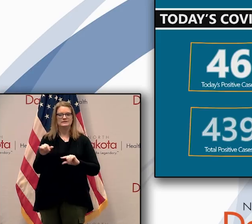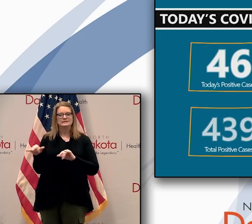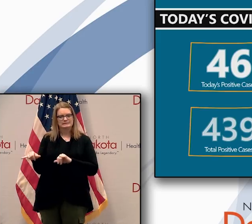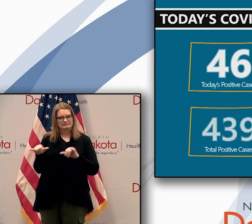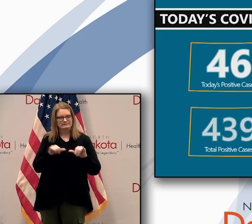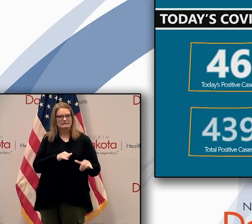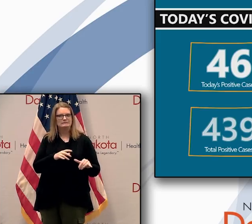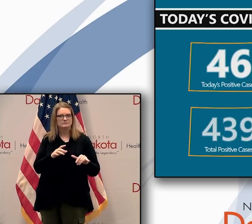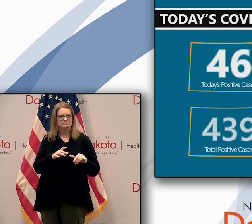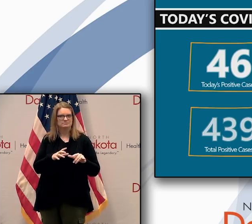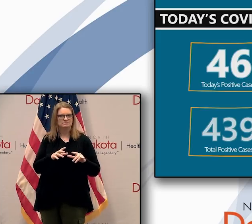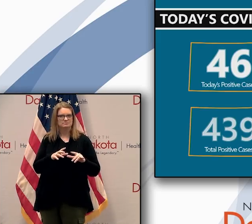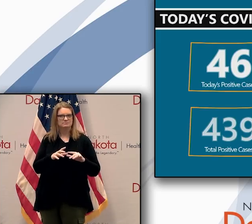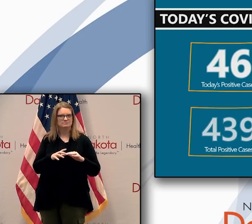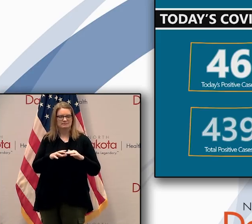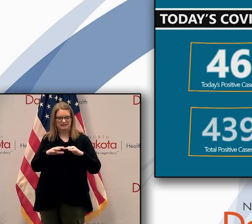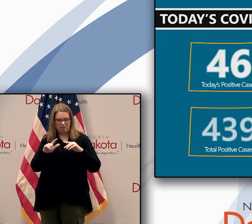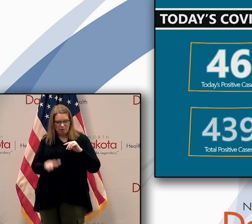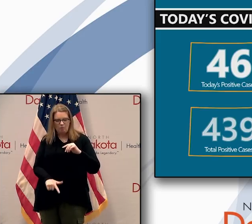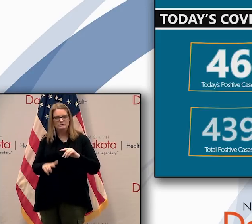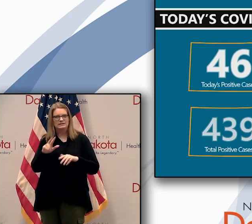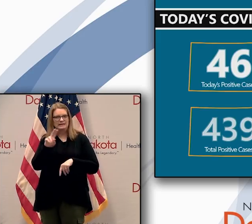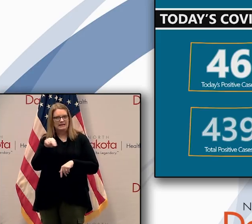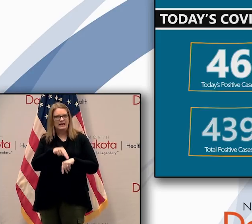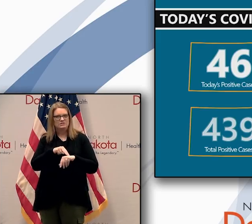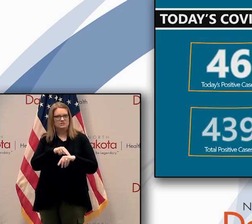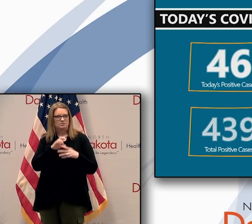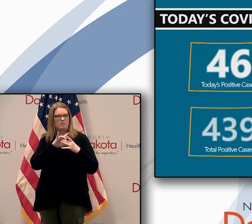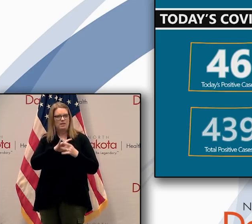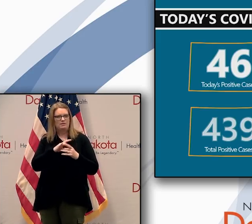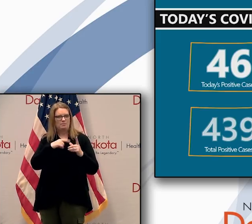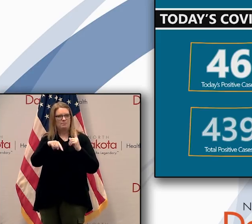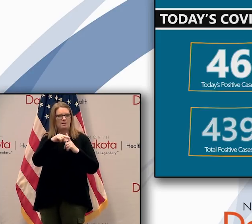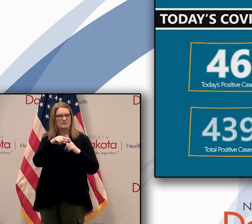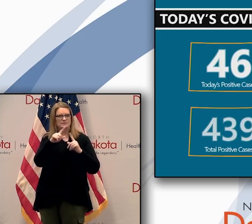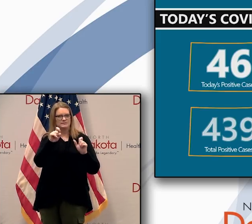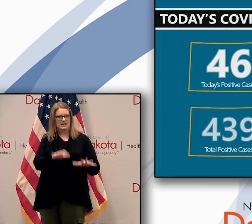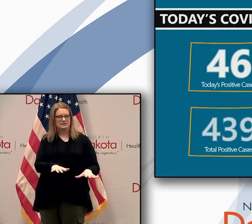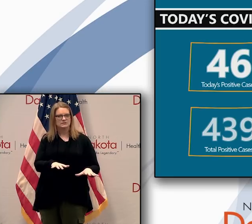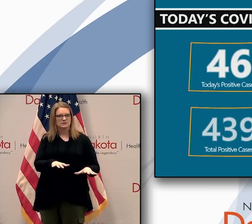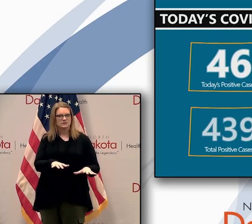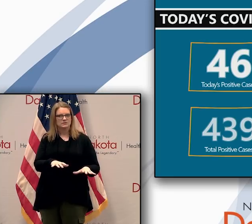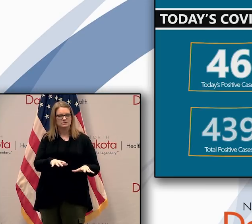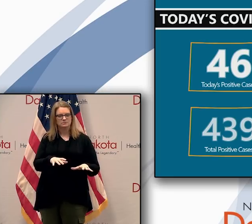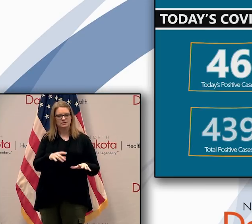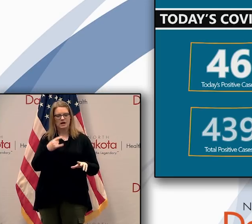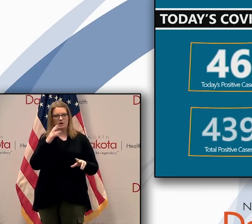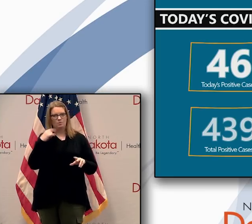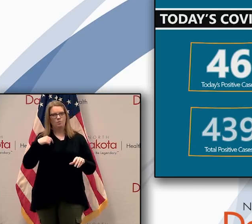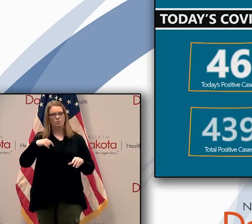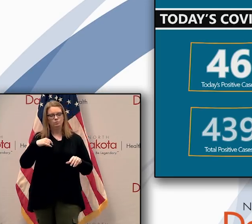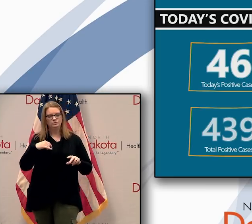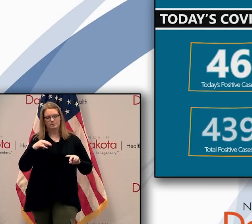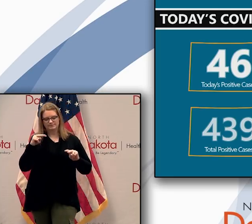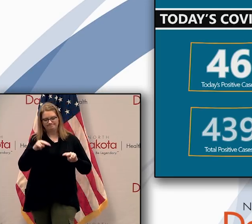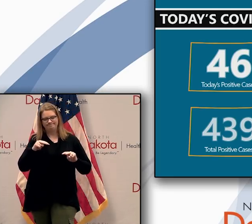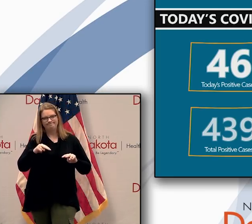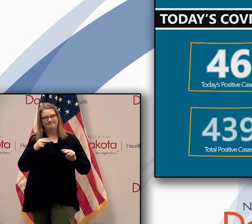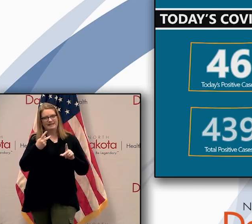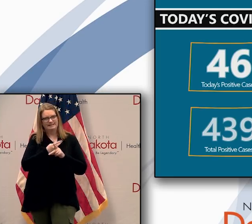there of being among the lowest in the nation in positives, but we are paying close attention to that increase in